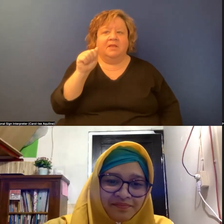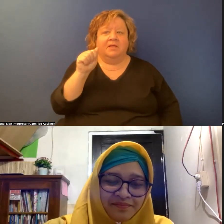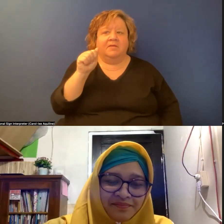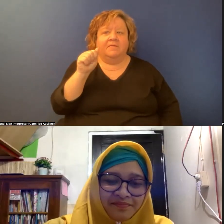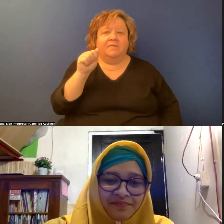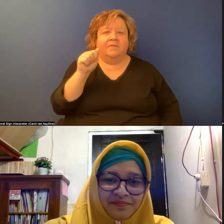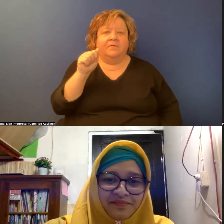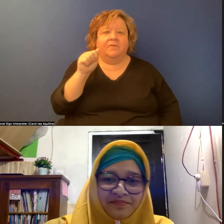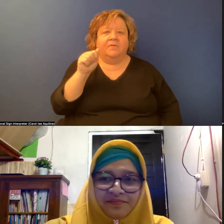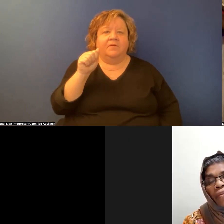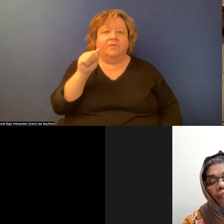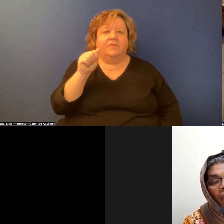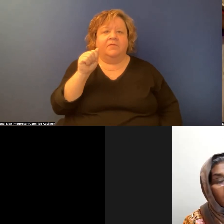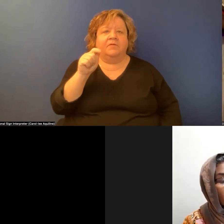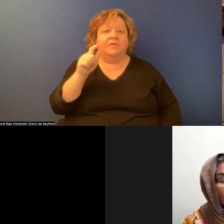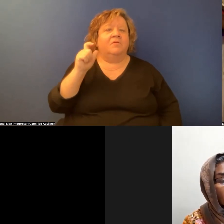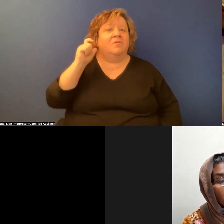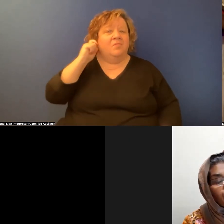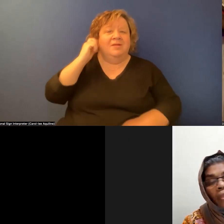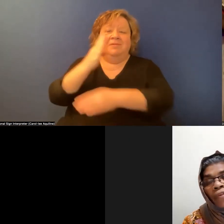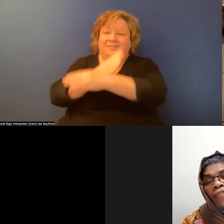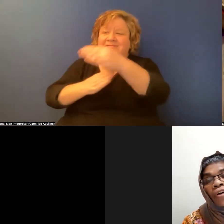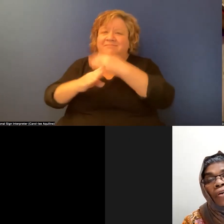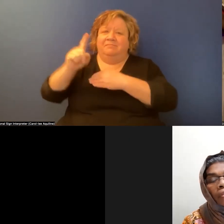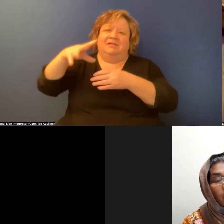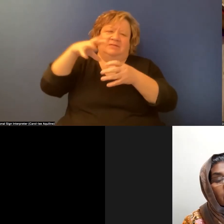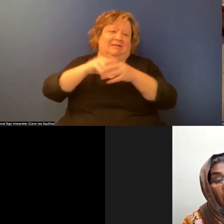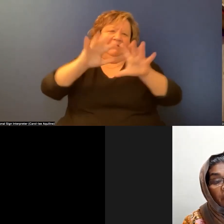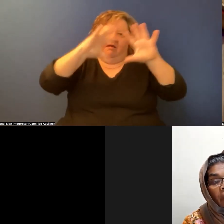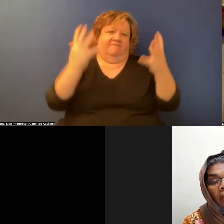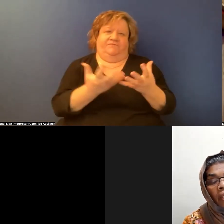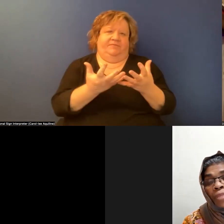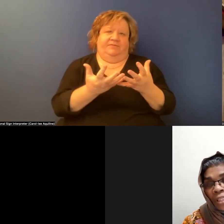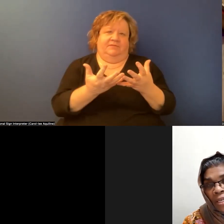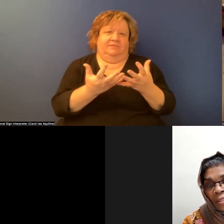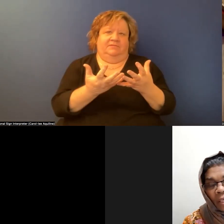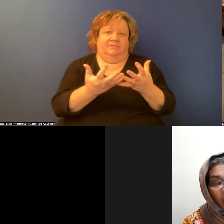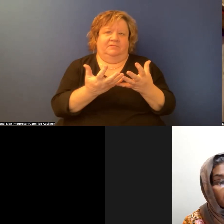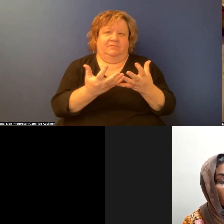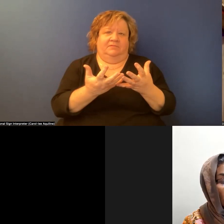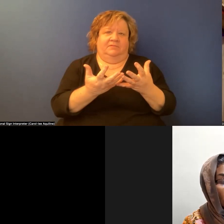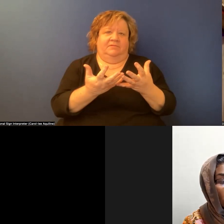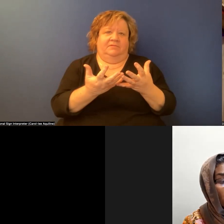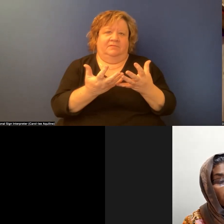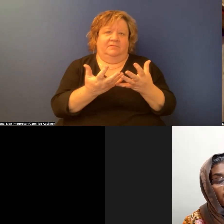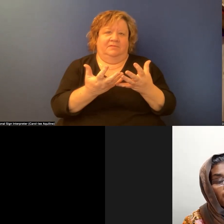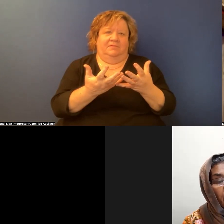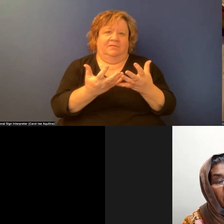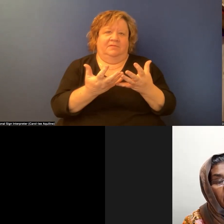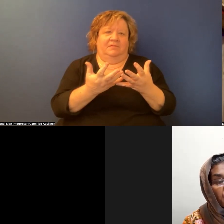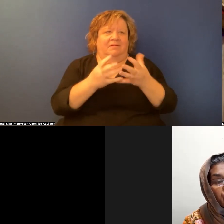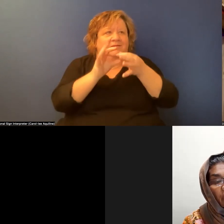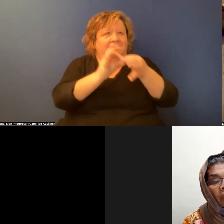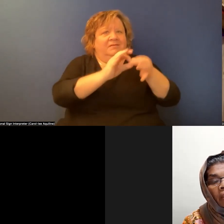in society. Therefore, the support of donors in gender, climate change, and disability issues